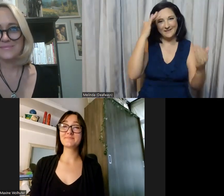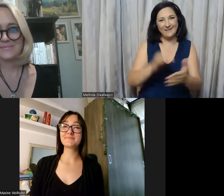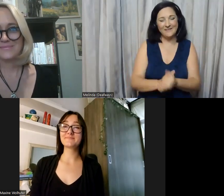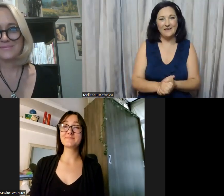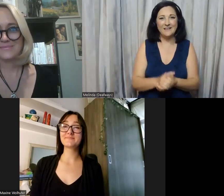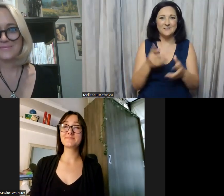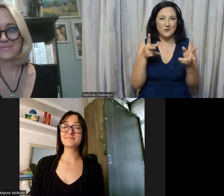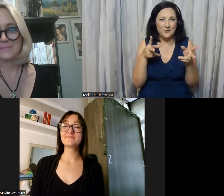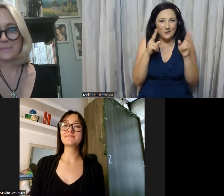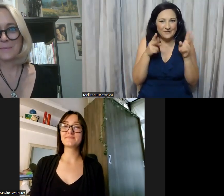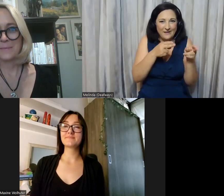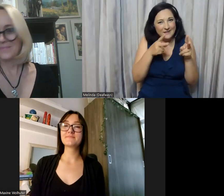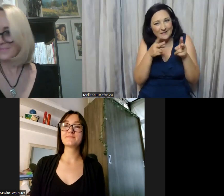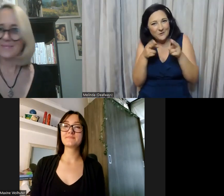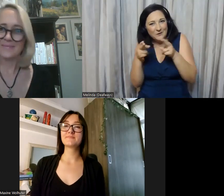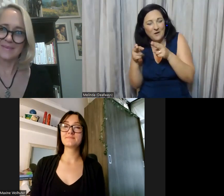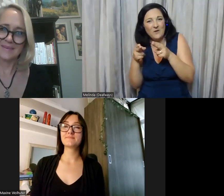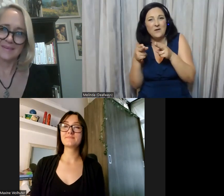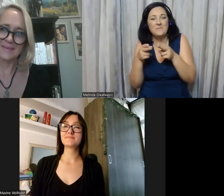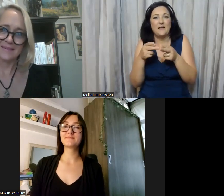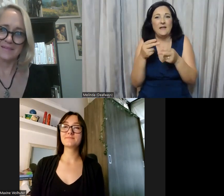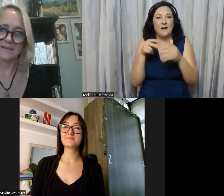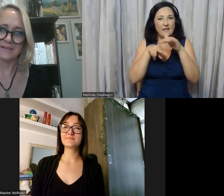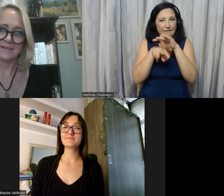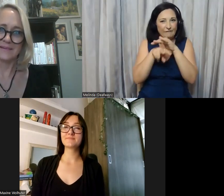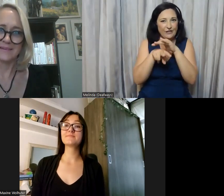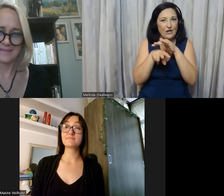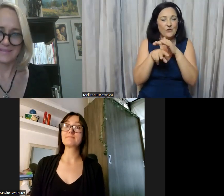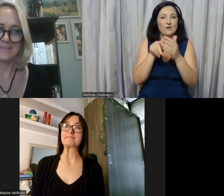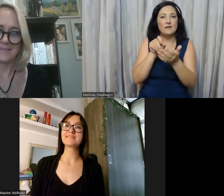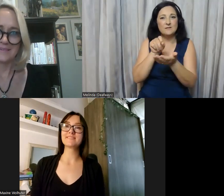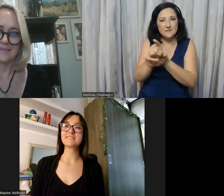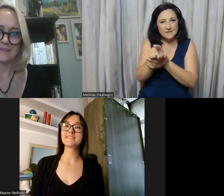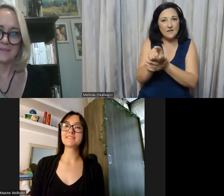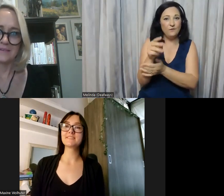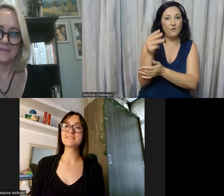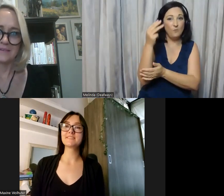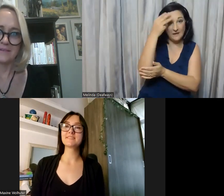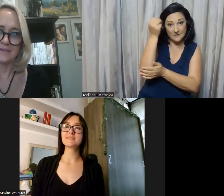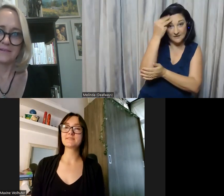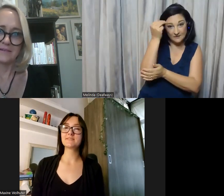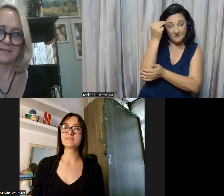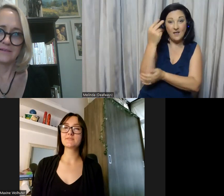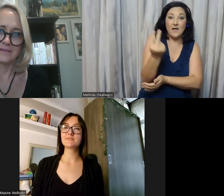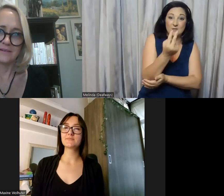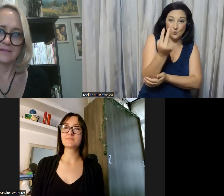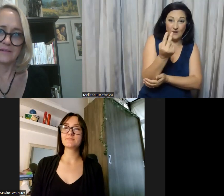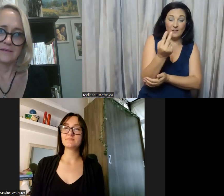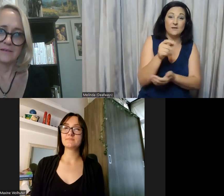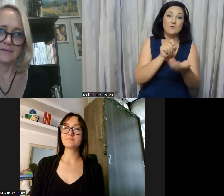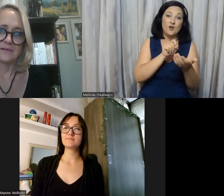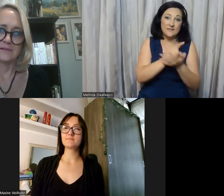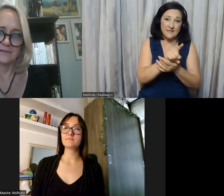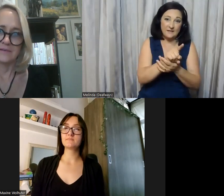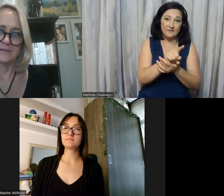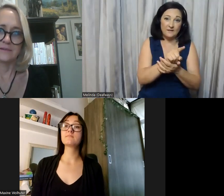Baie baie dankie. Ek sal nou dit kort maak, en dan gaan ek 'n video send for Maxine, as well